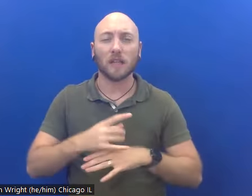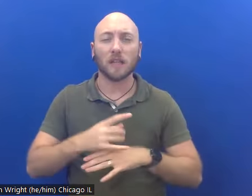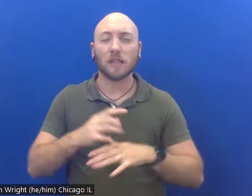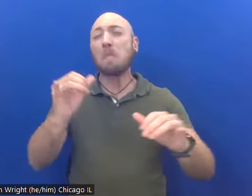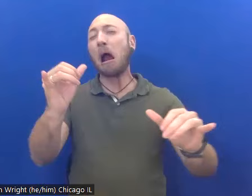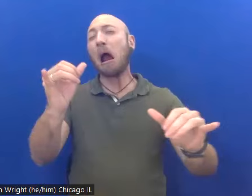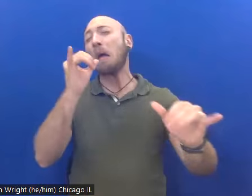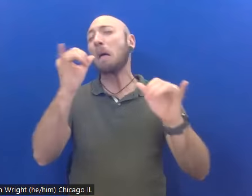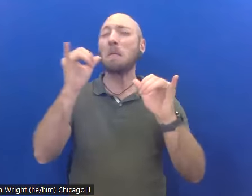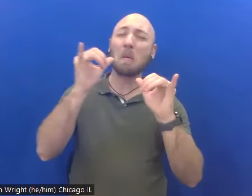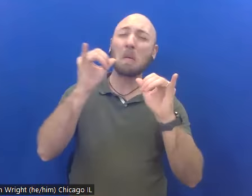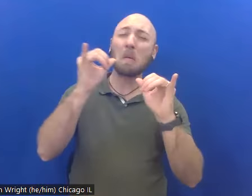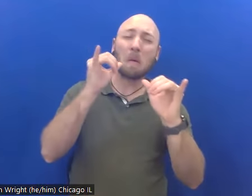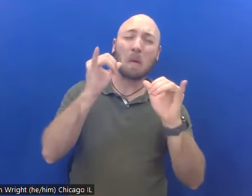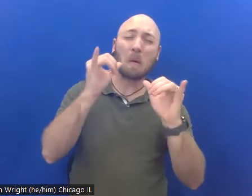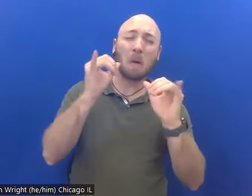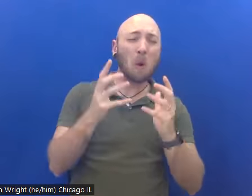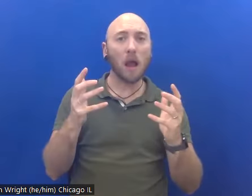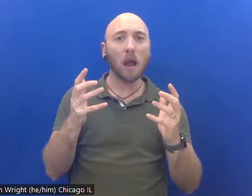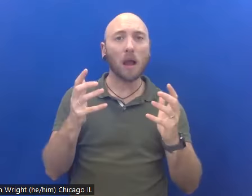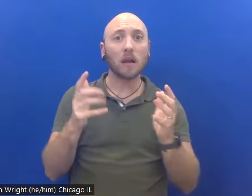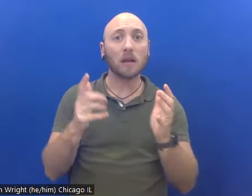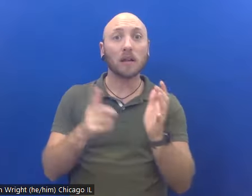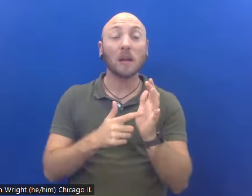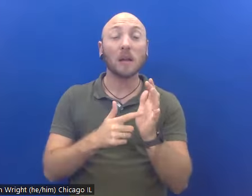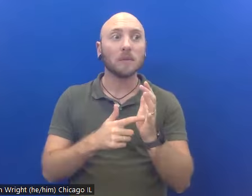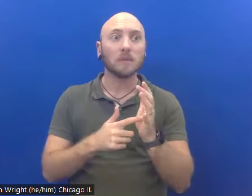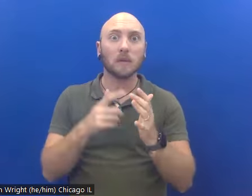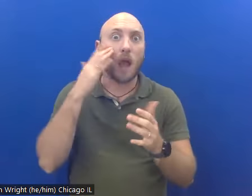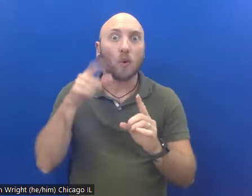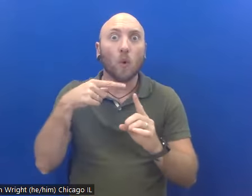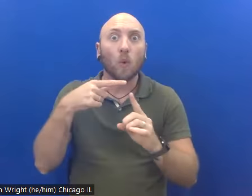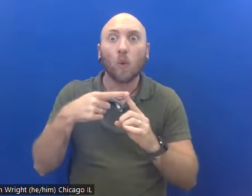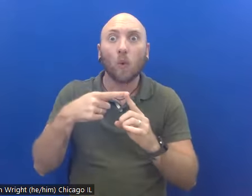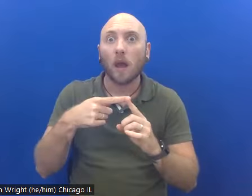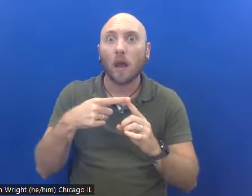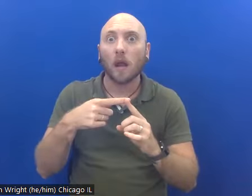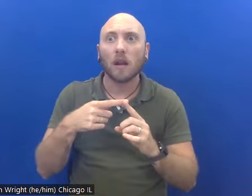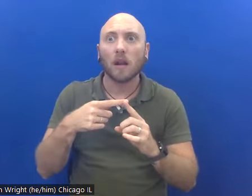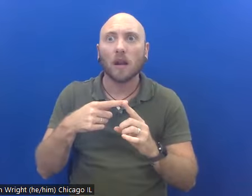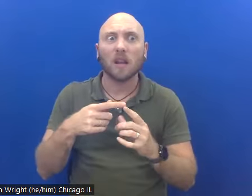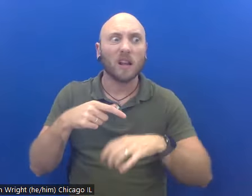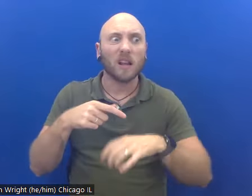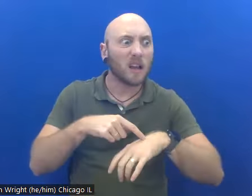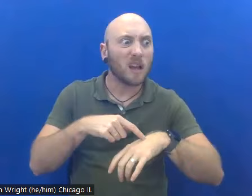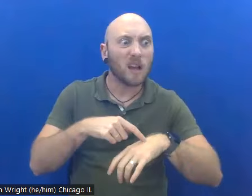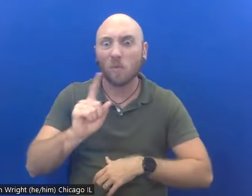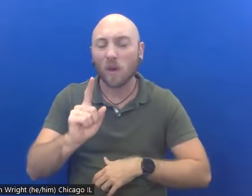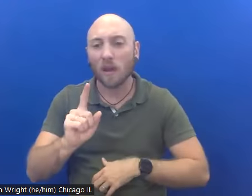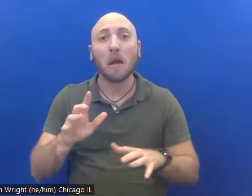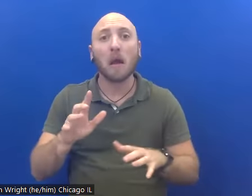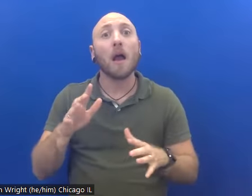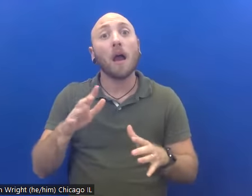And I sometimes lose track of time, lose track of day, lose track of what was happening. Then I take maybe a day or two off from drinking to